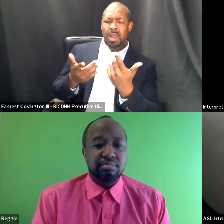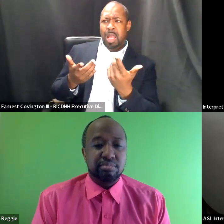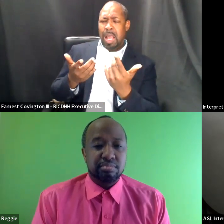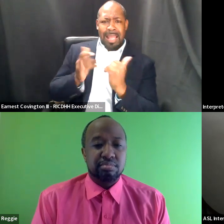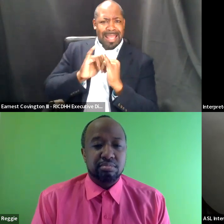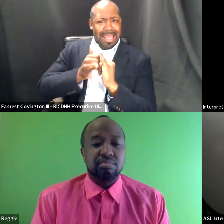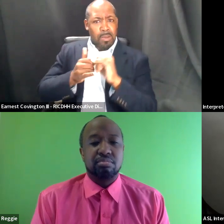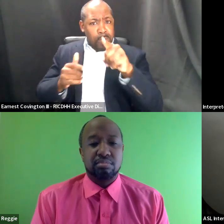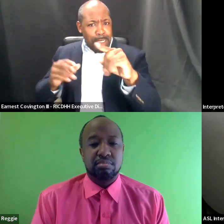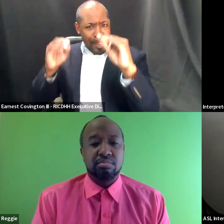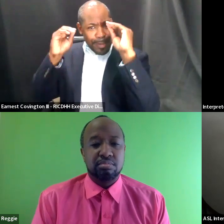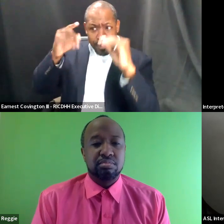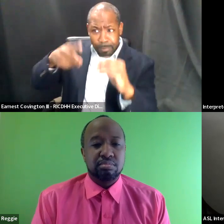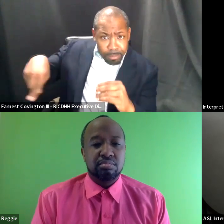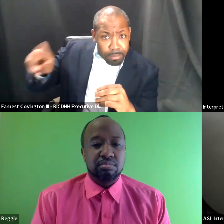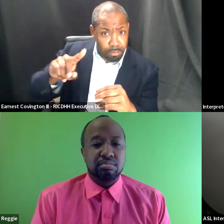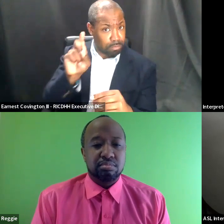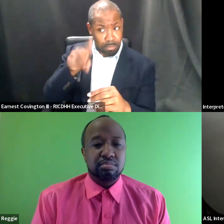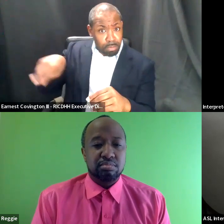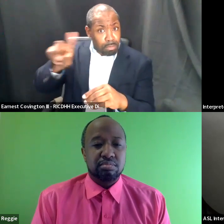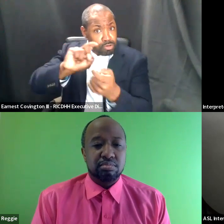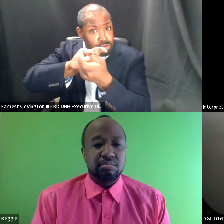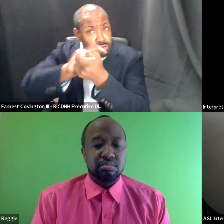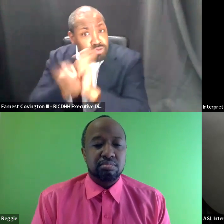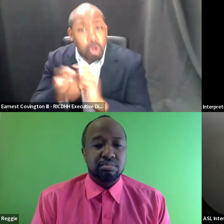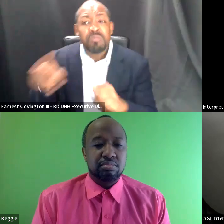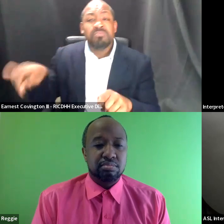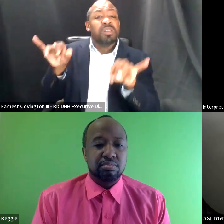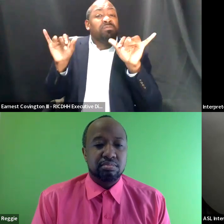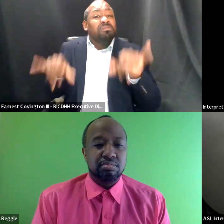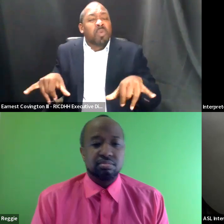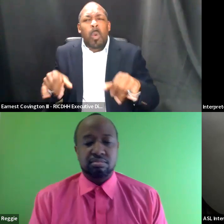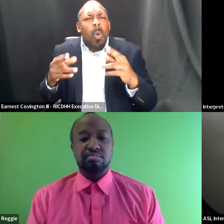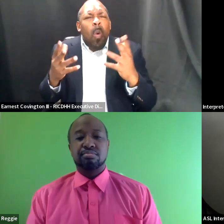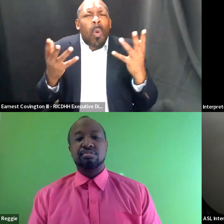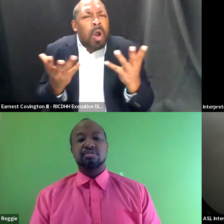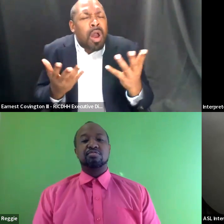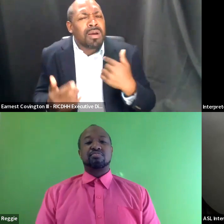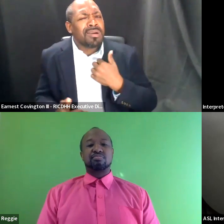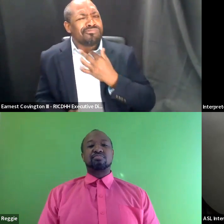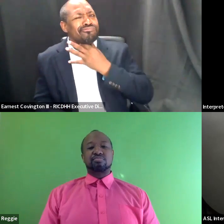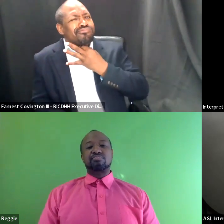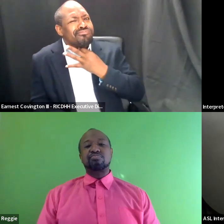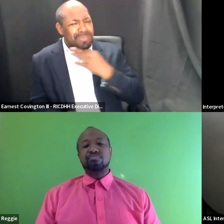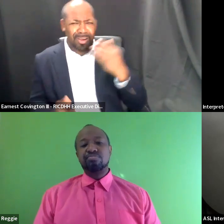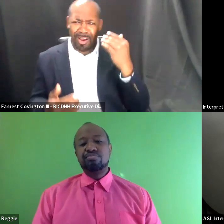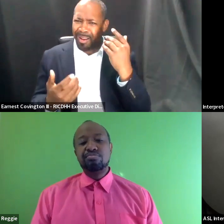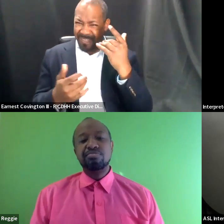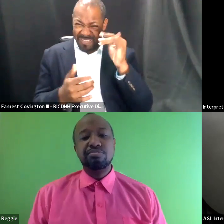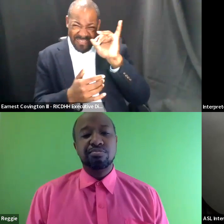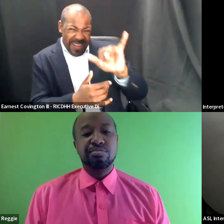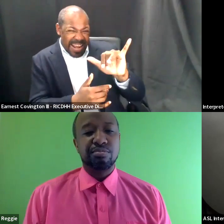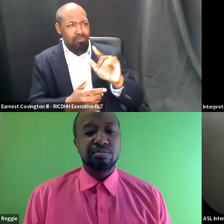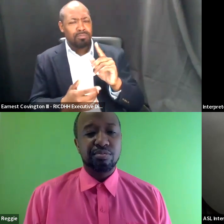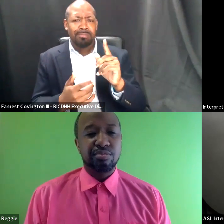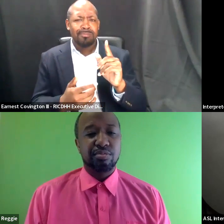know, changed your perception of things? Were you able to turn that moment of racism into a